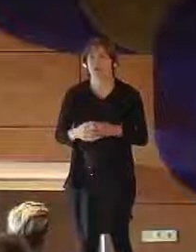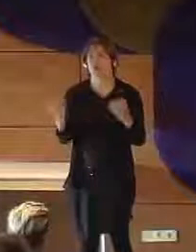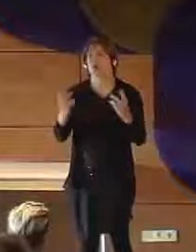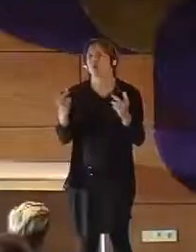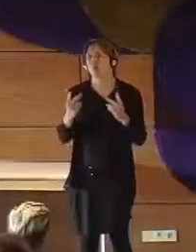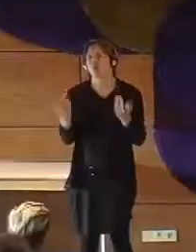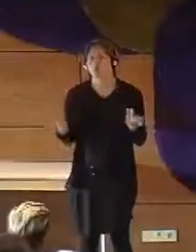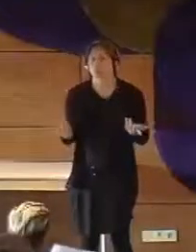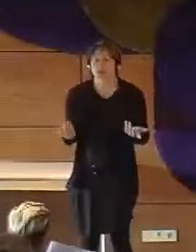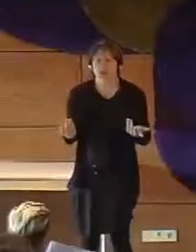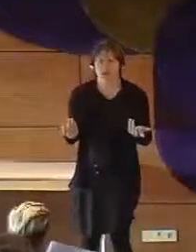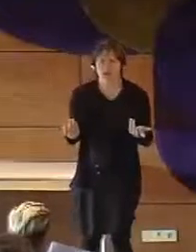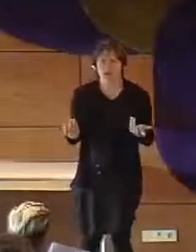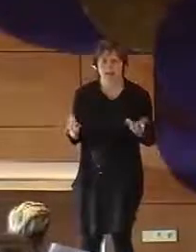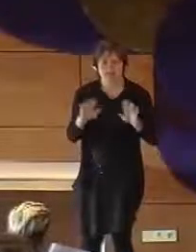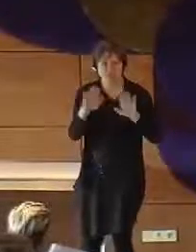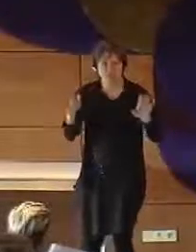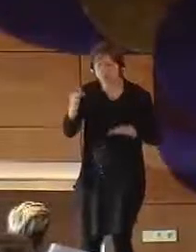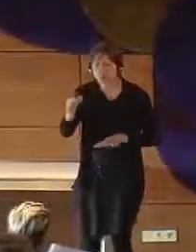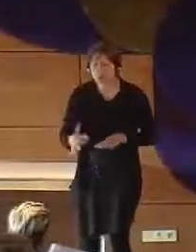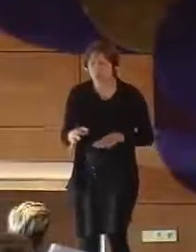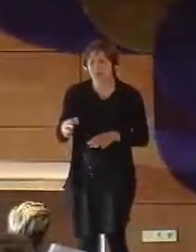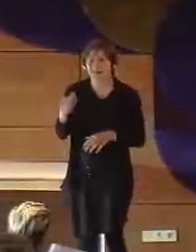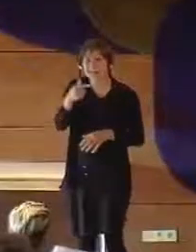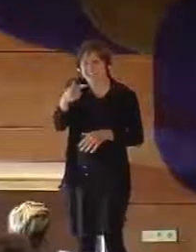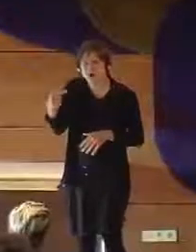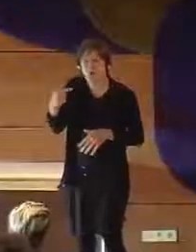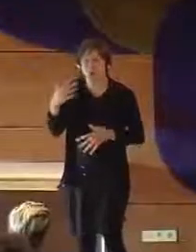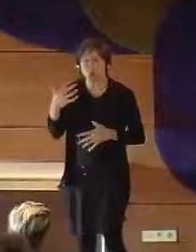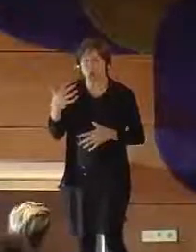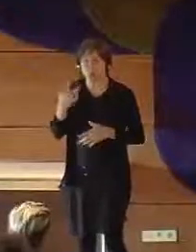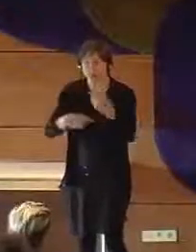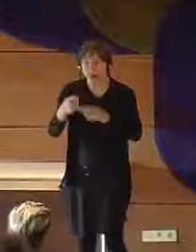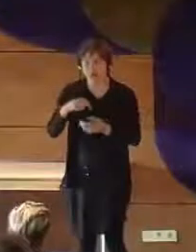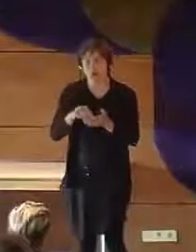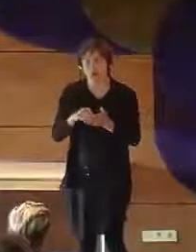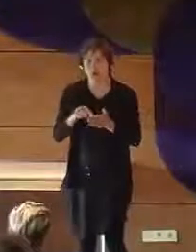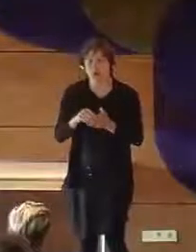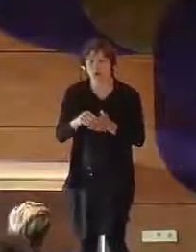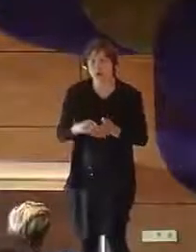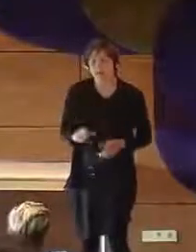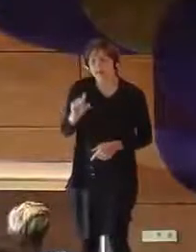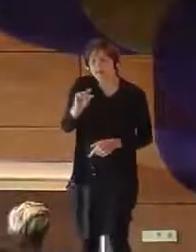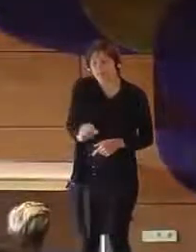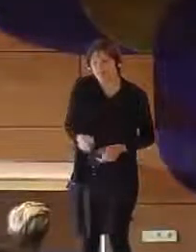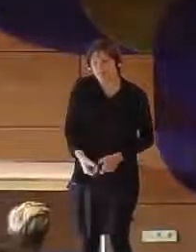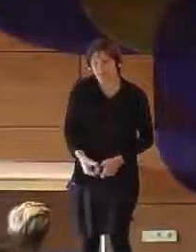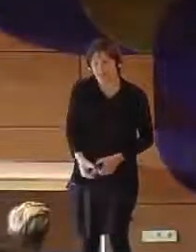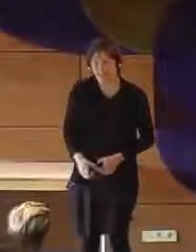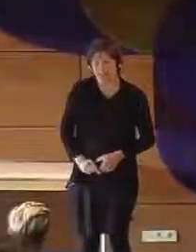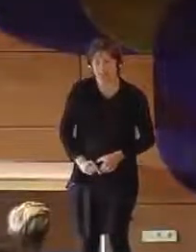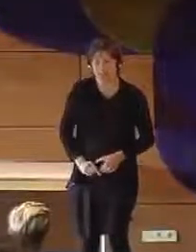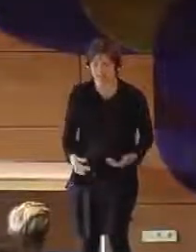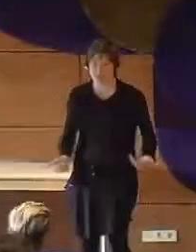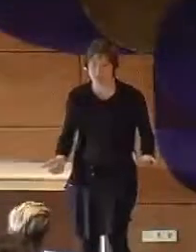small? Okay, so both of those would be an indicator that you may need some assistance with puberty.